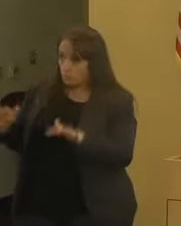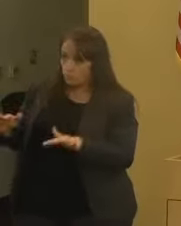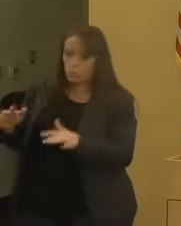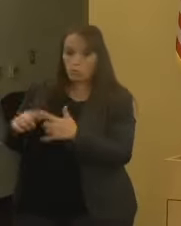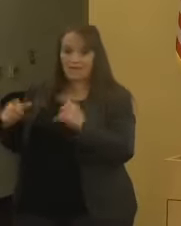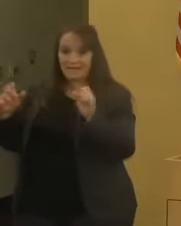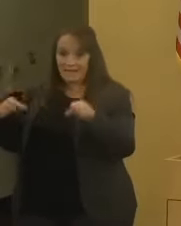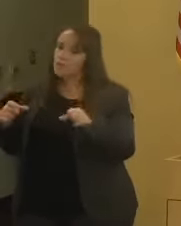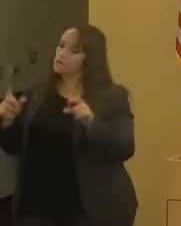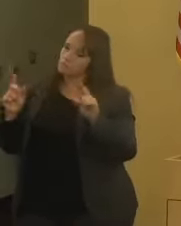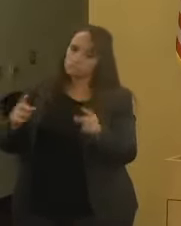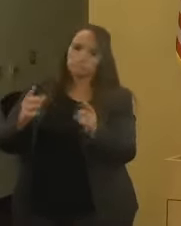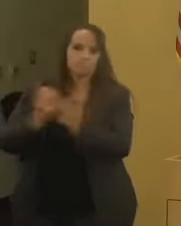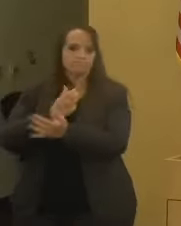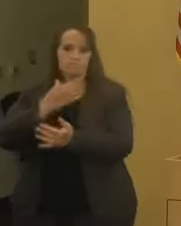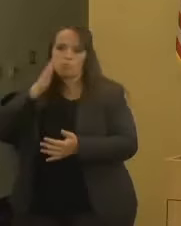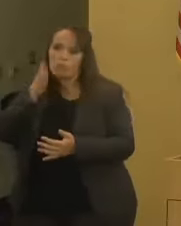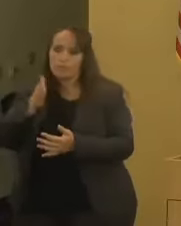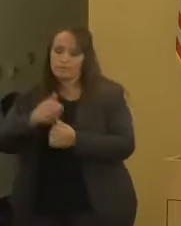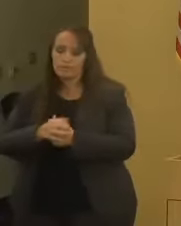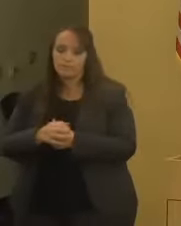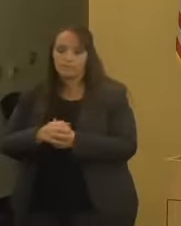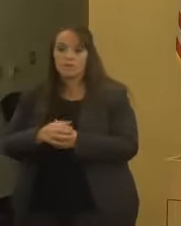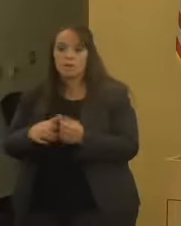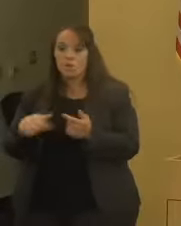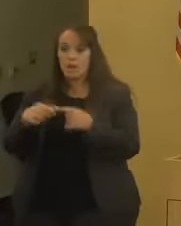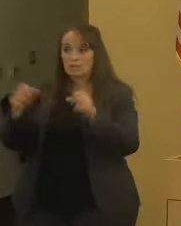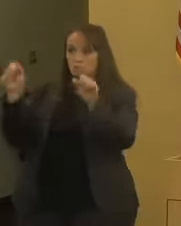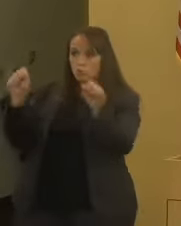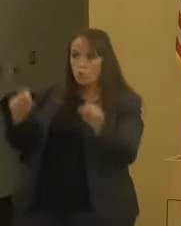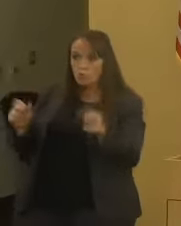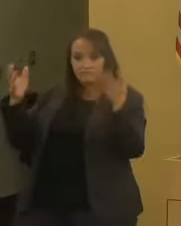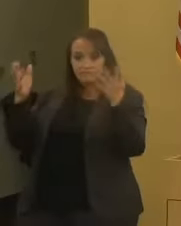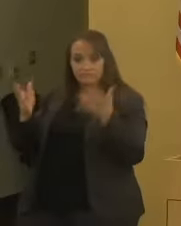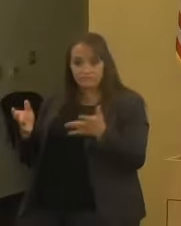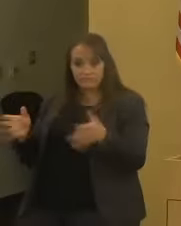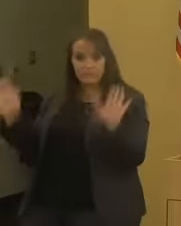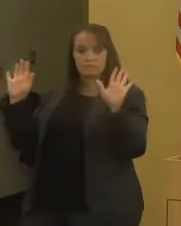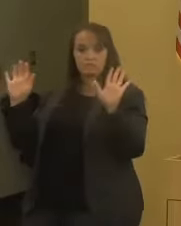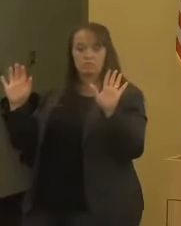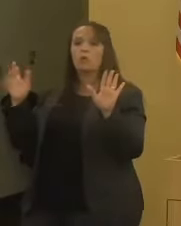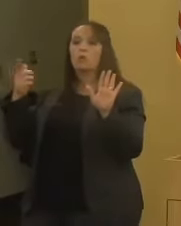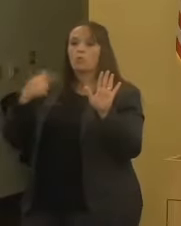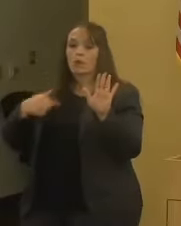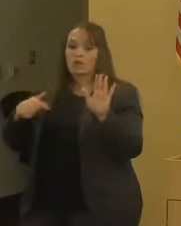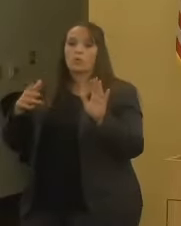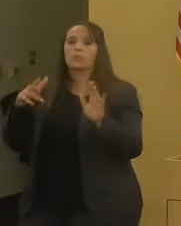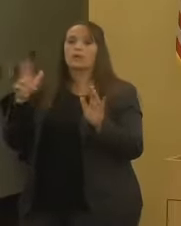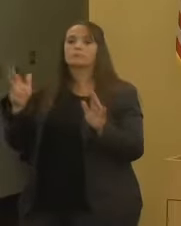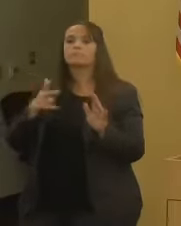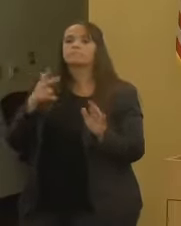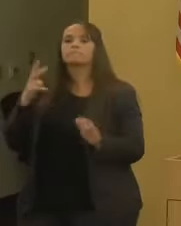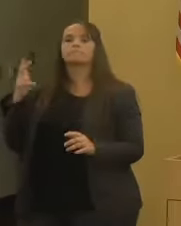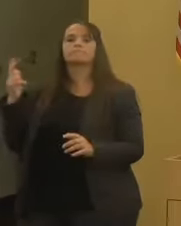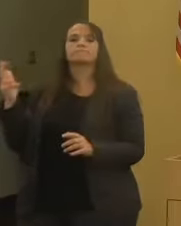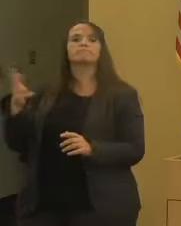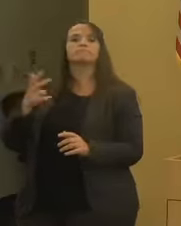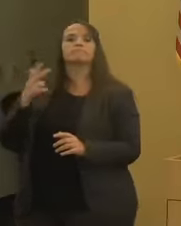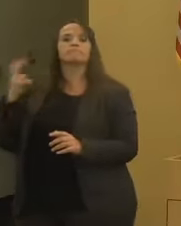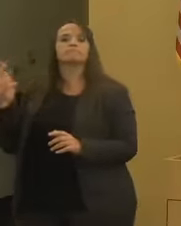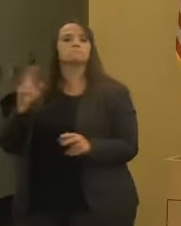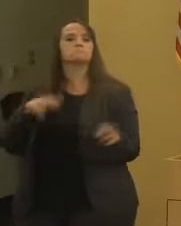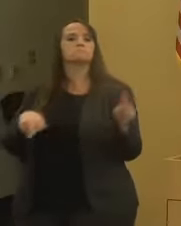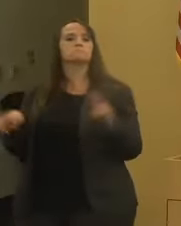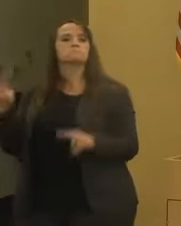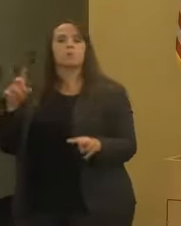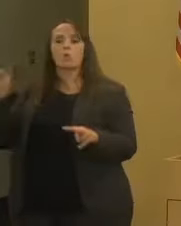can. And then following the storm, we'll be riding the neighborhoods. We'll be riding major thoroughfares, looking for people in need, doing damage assessments